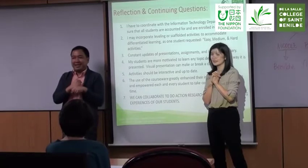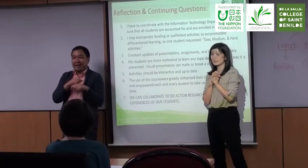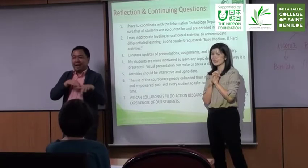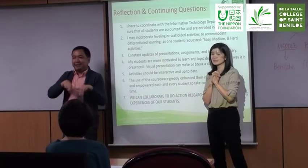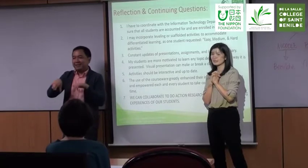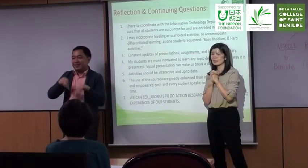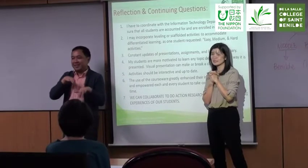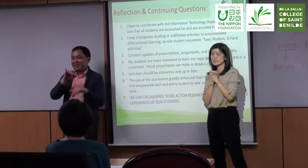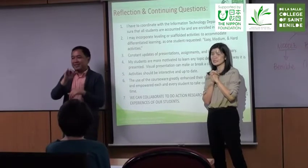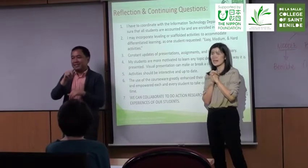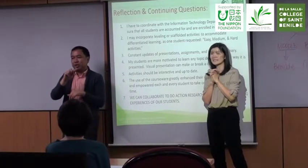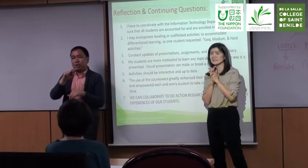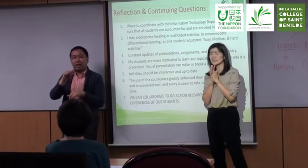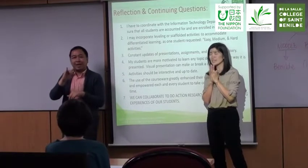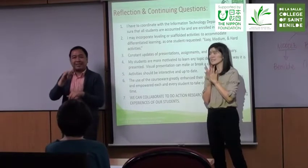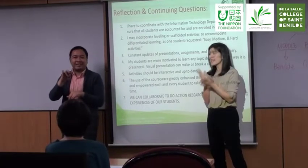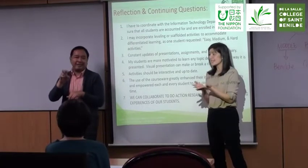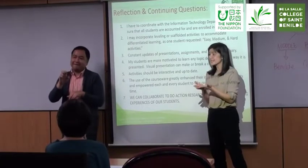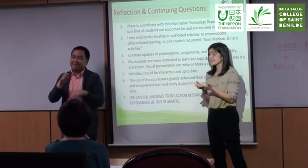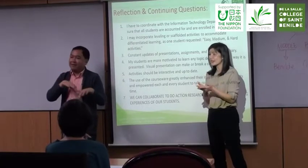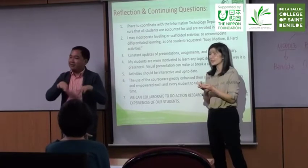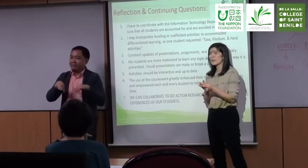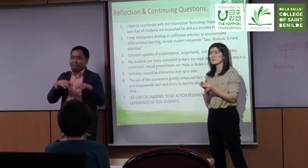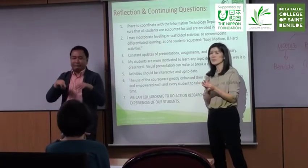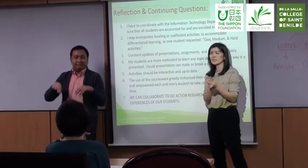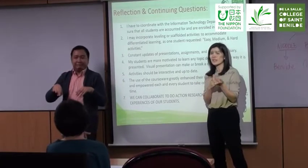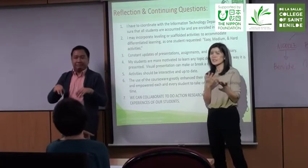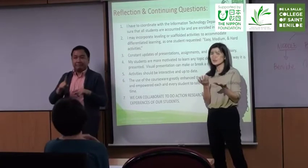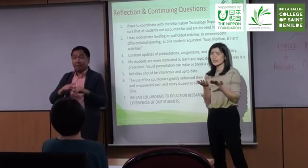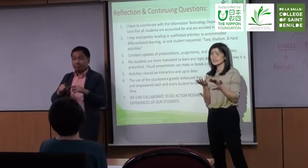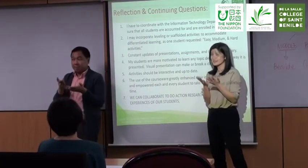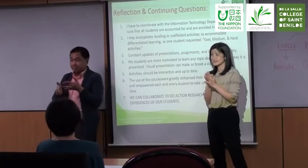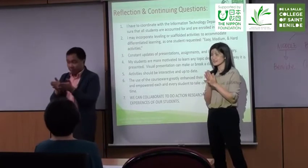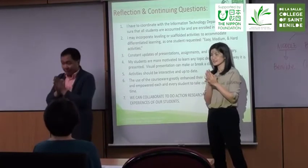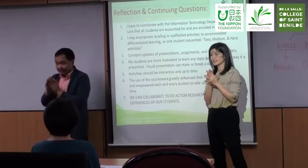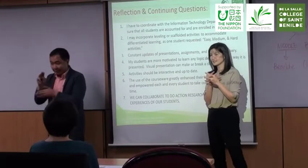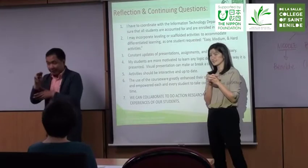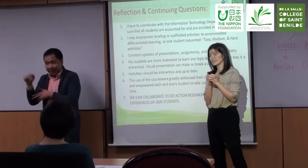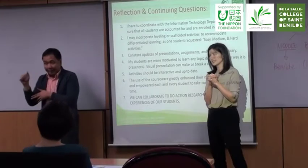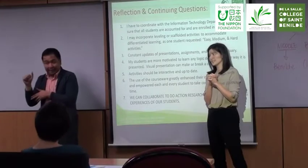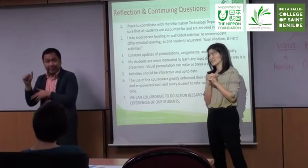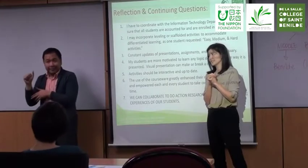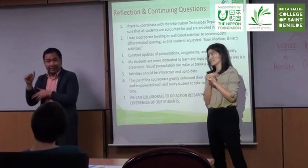interactive activities. Unless our MMA graduates